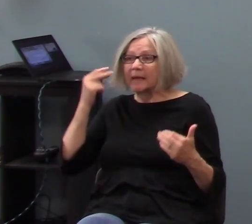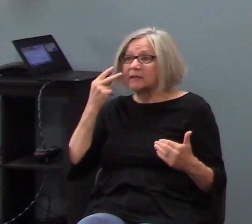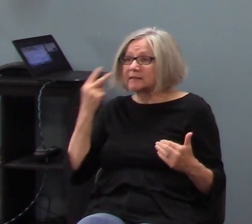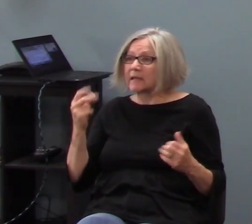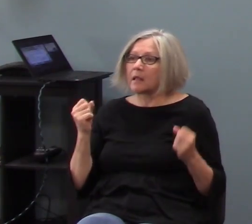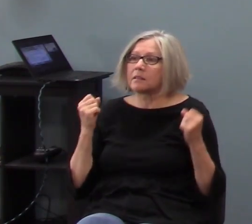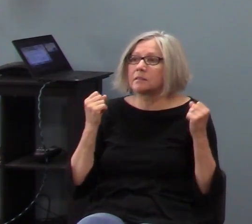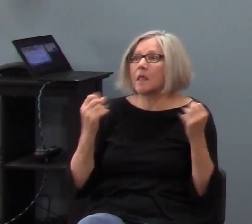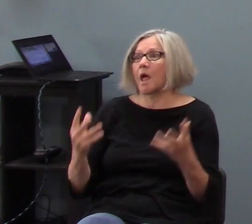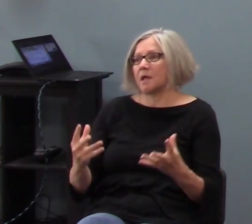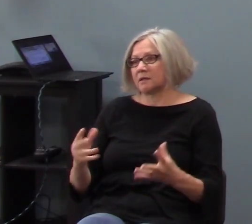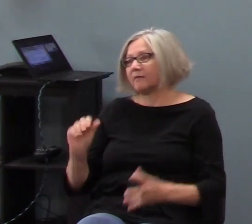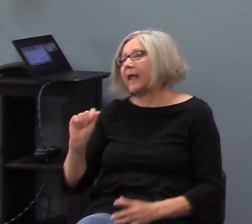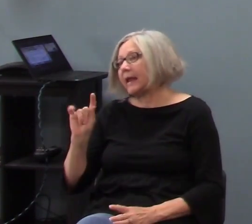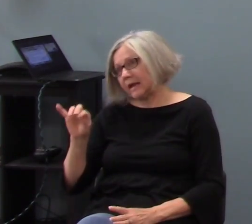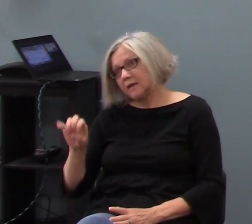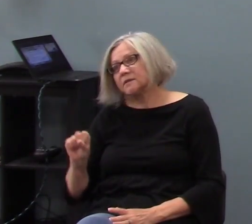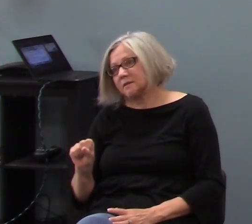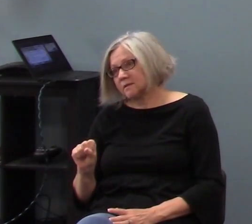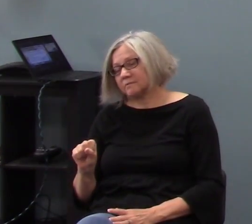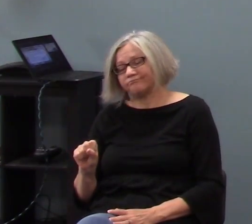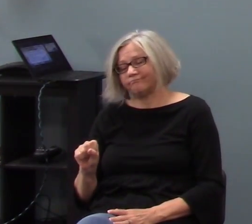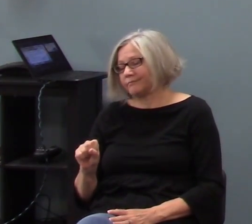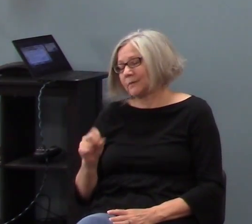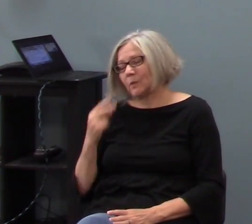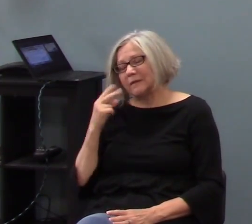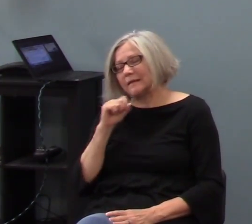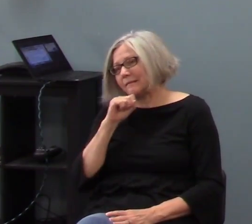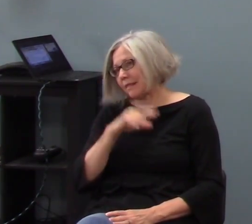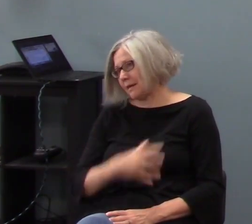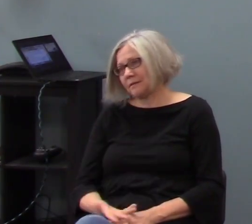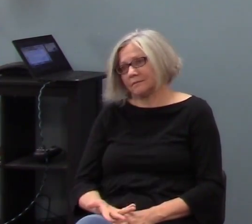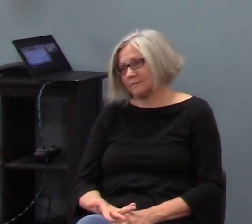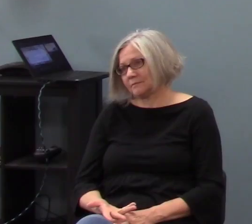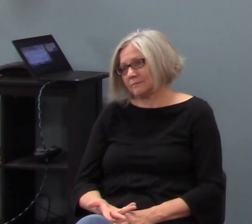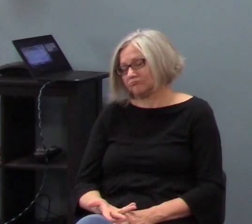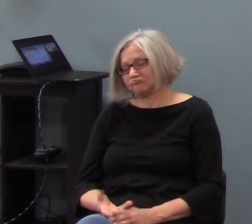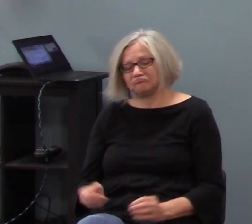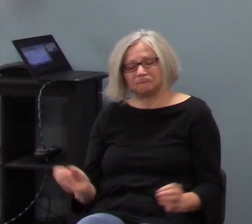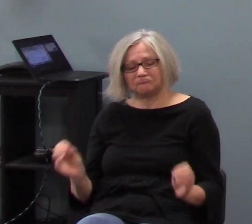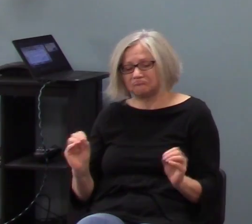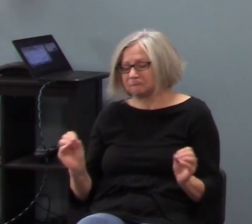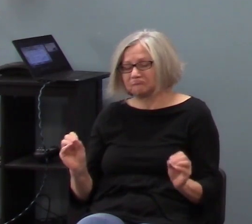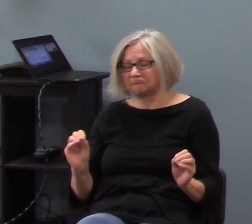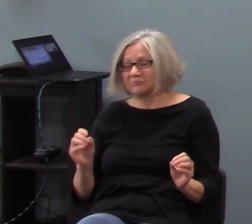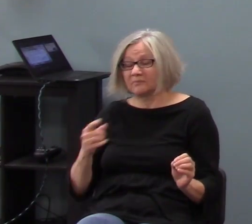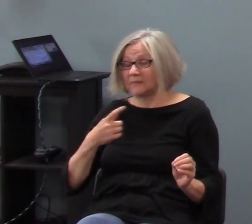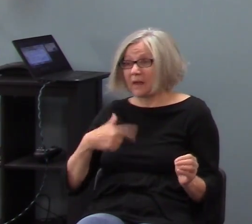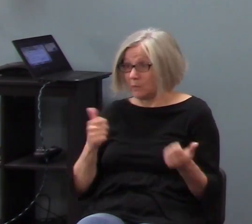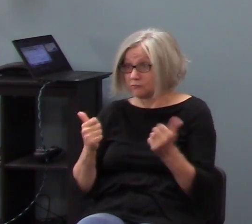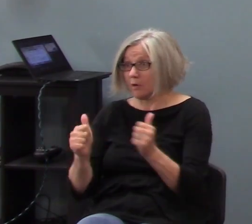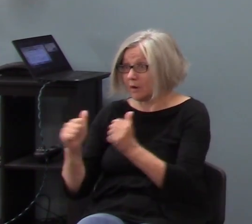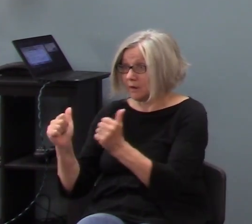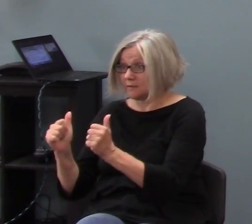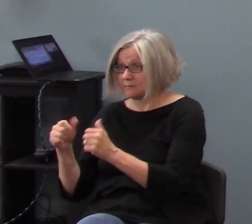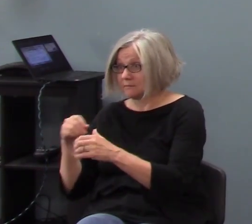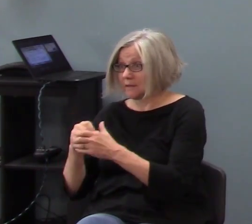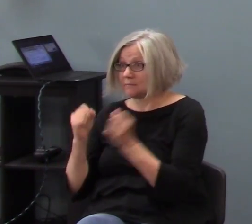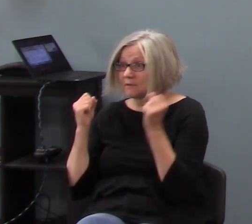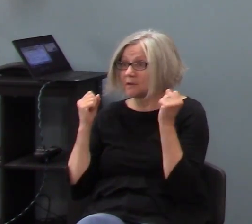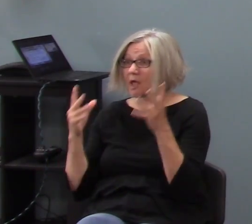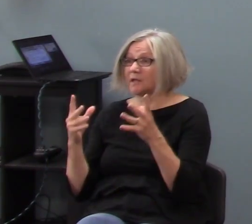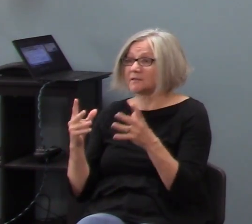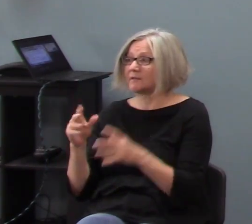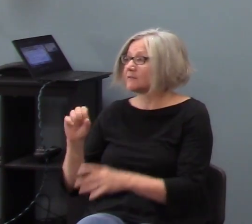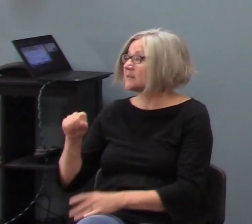see a lot of them. And we see absolutely nothing, despite our best efforts and lots of space telescopes, some of